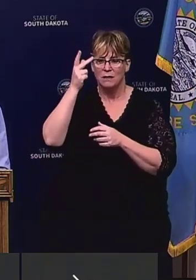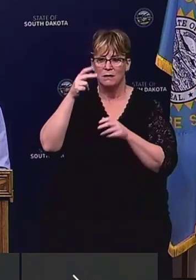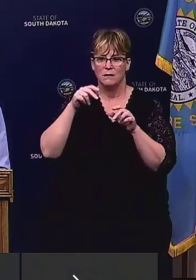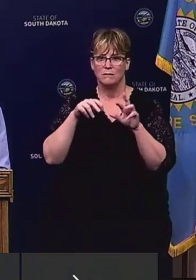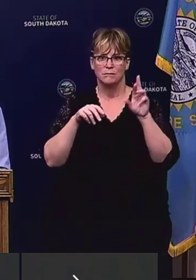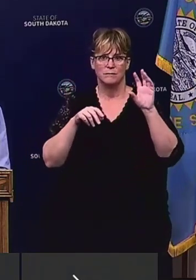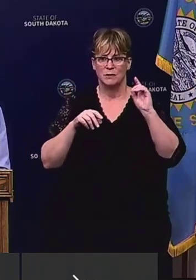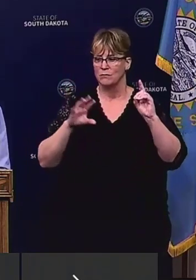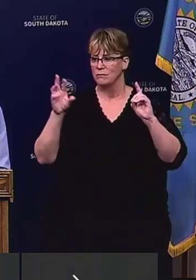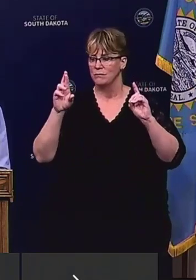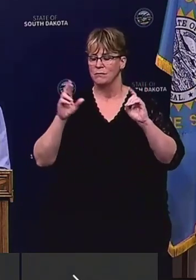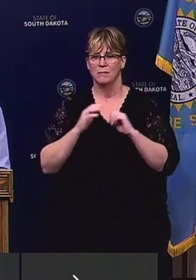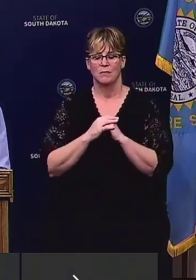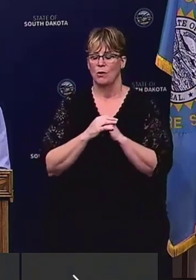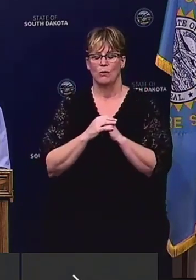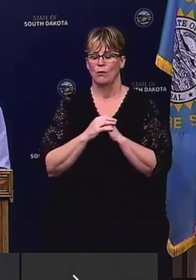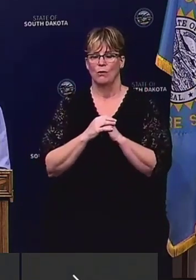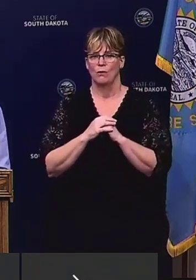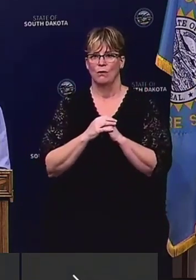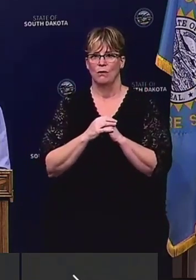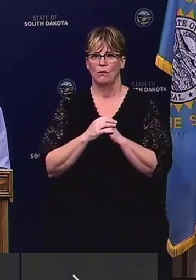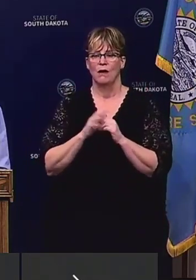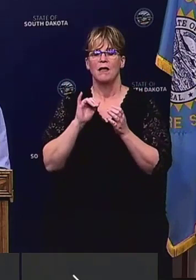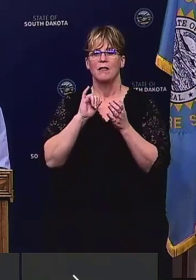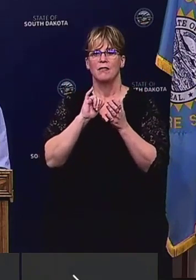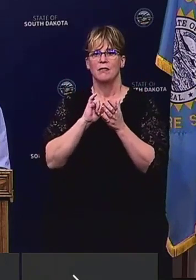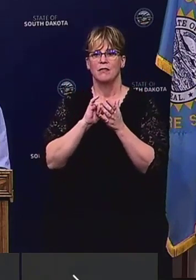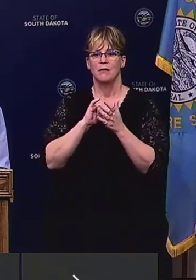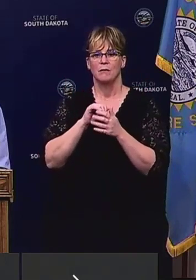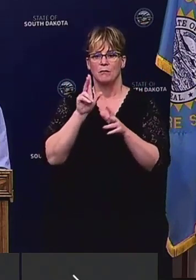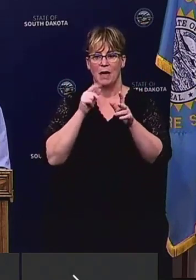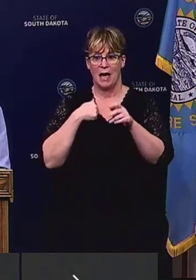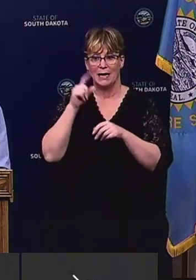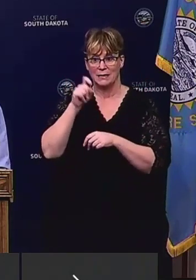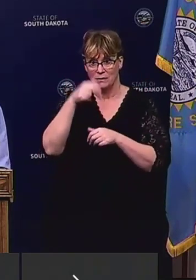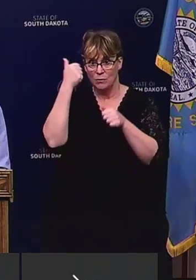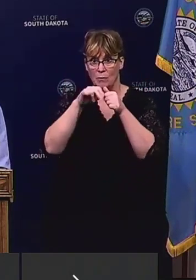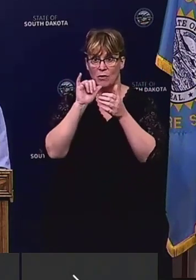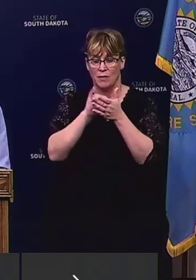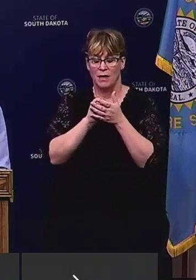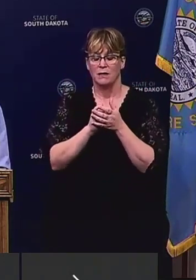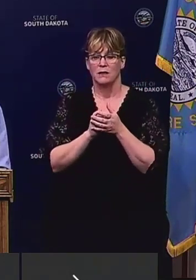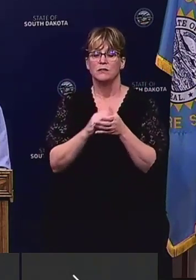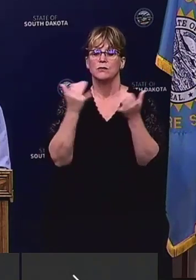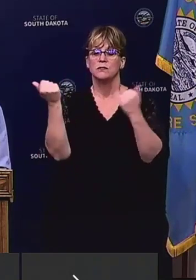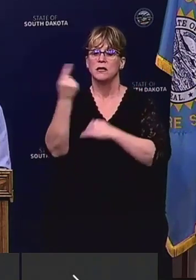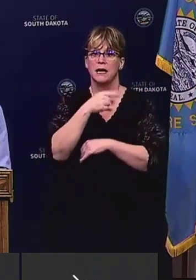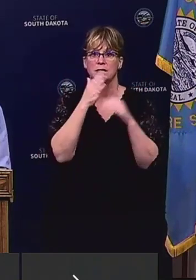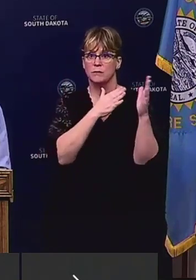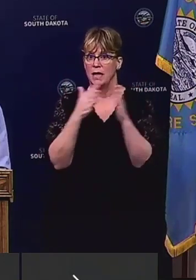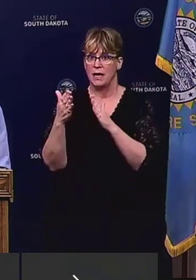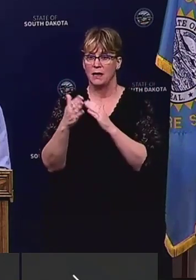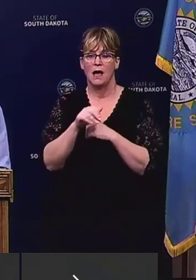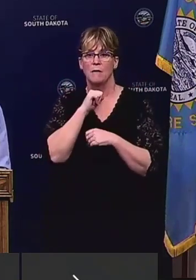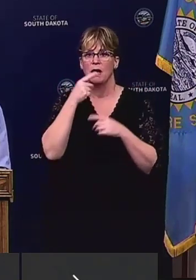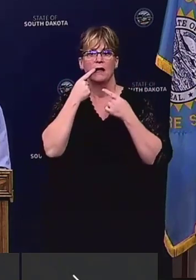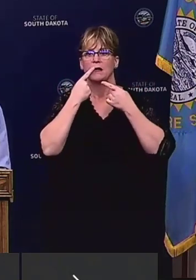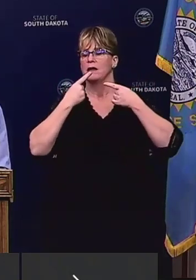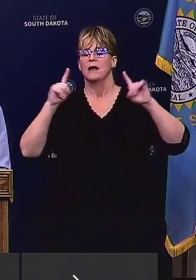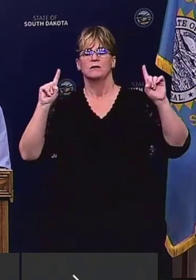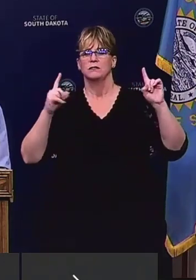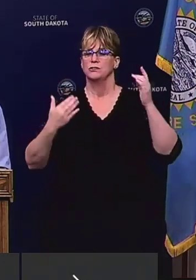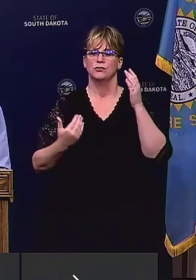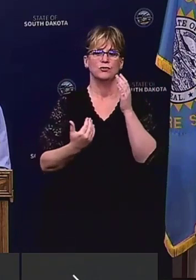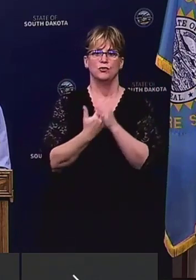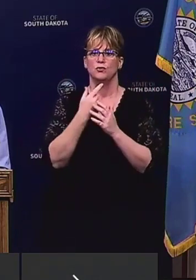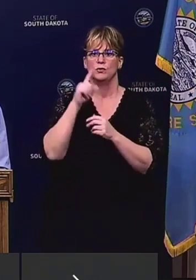That's a healthy perspective for an elected official to keep in mind. So with today's plan, I am not announcing any new